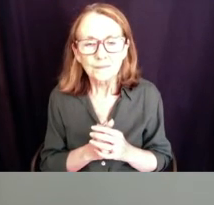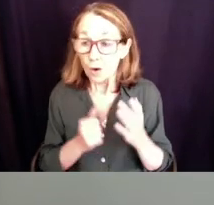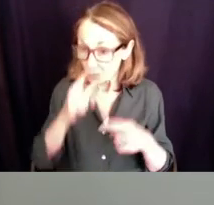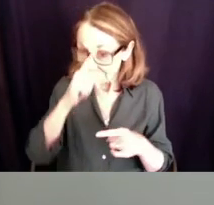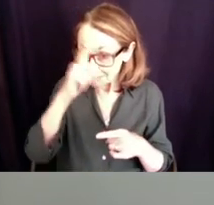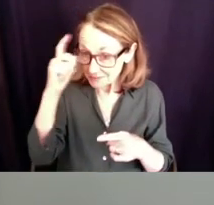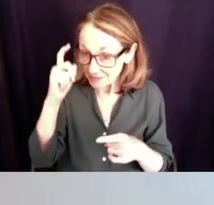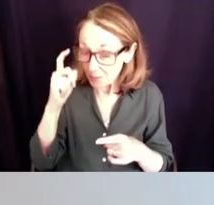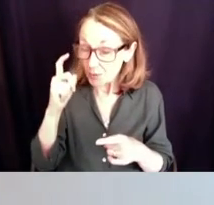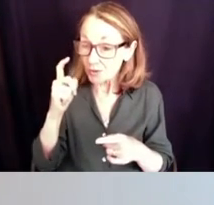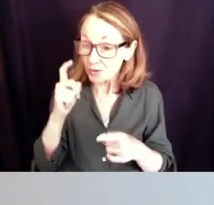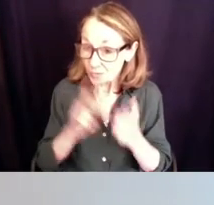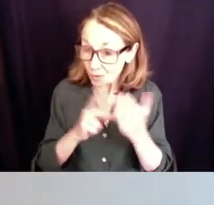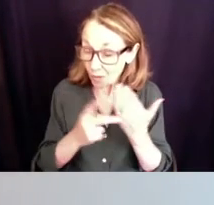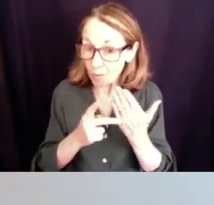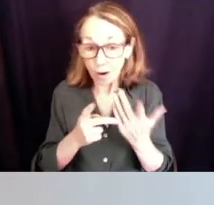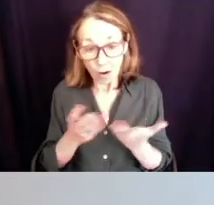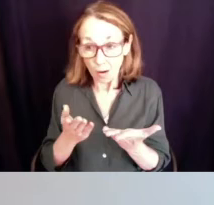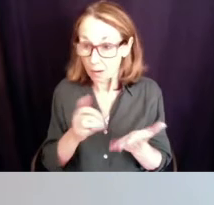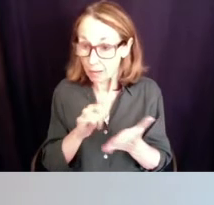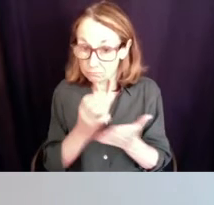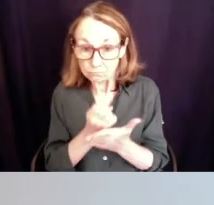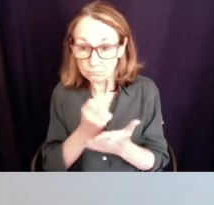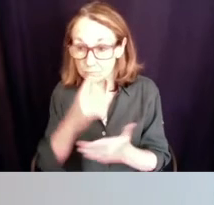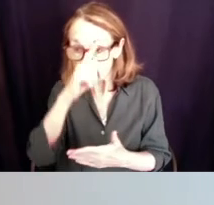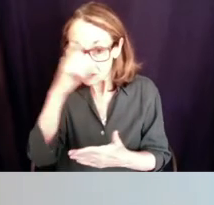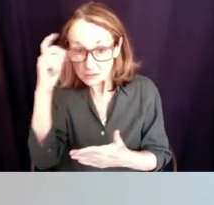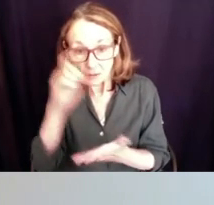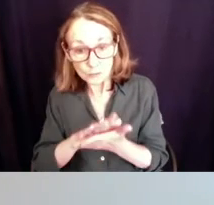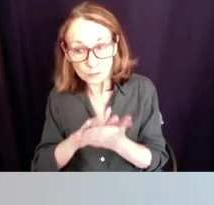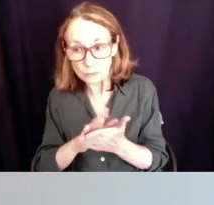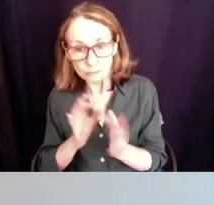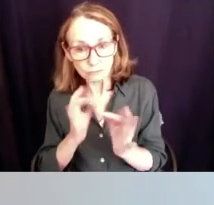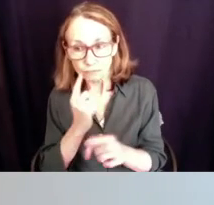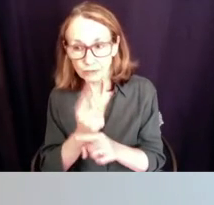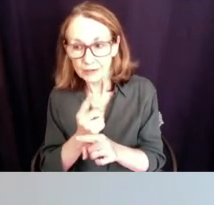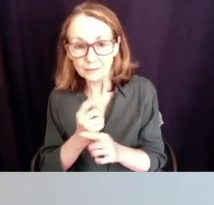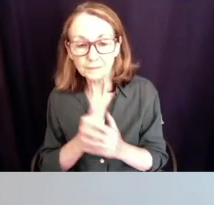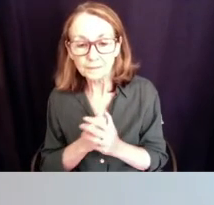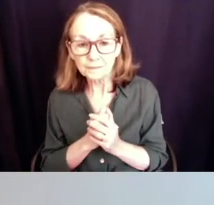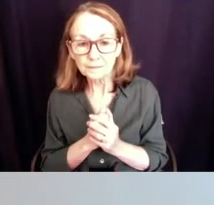jobs. Okay, there you go. Right.